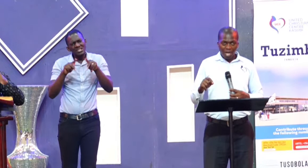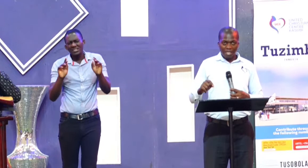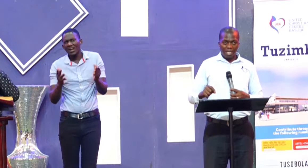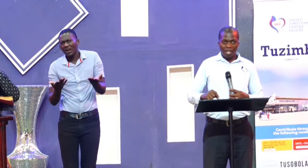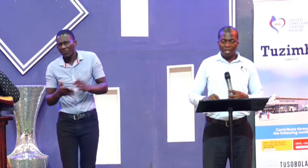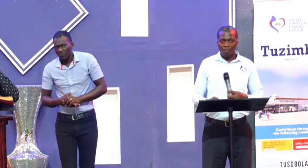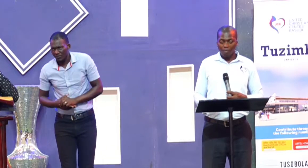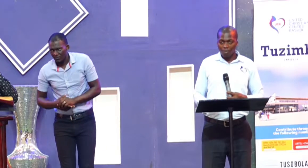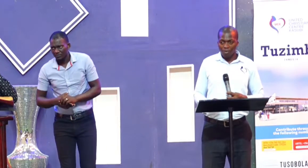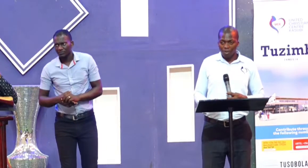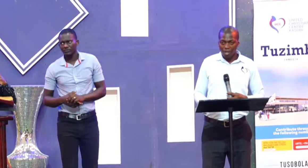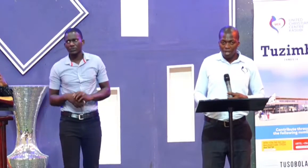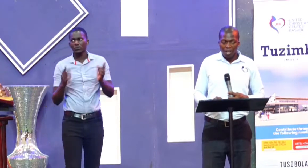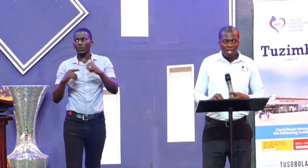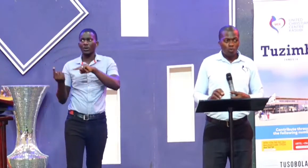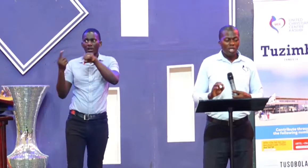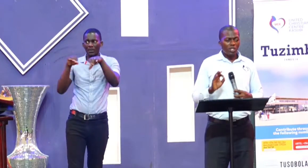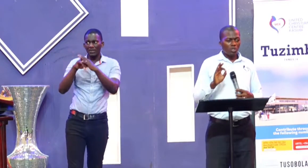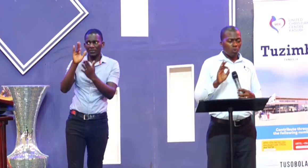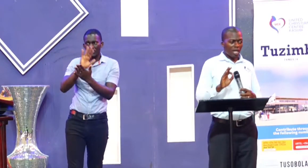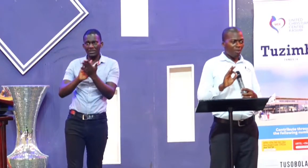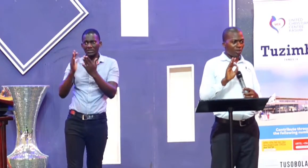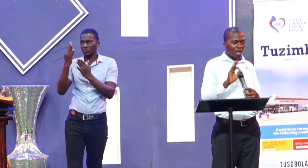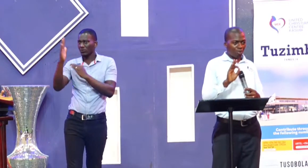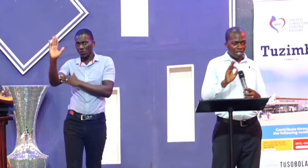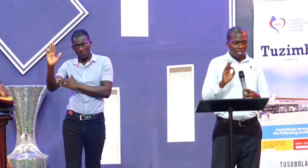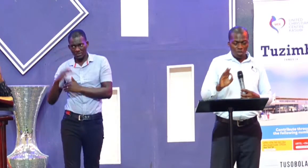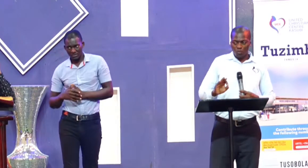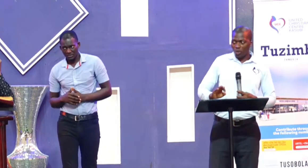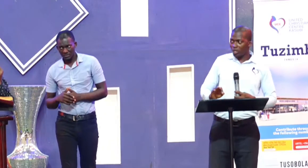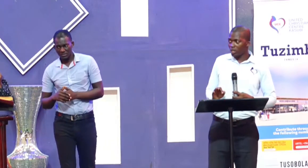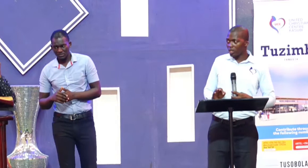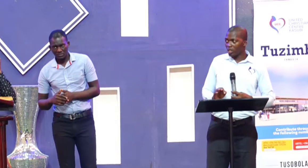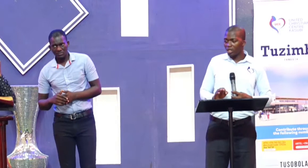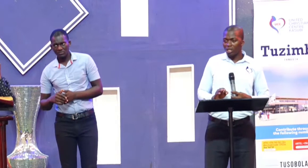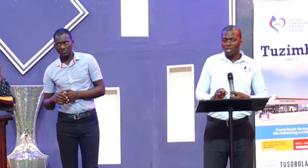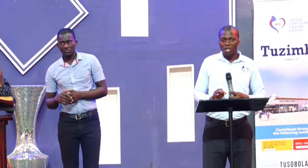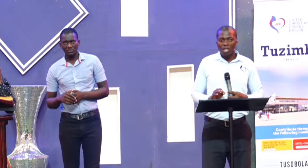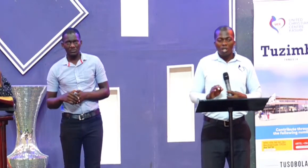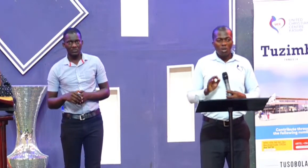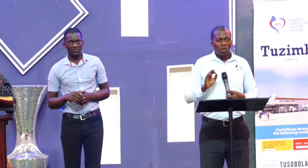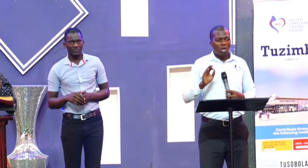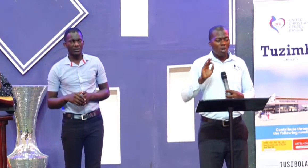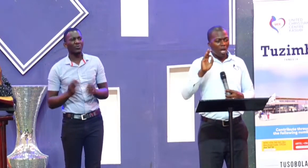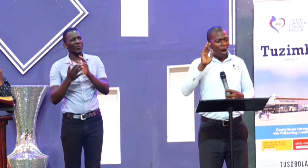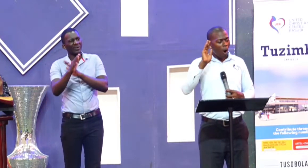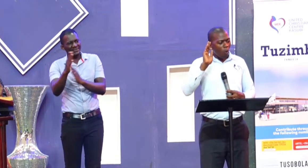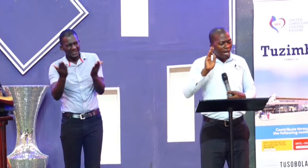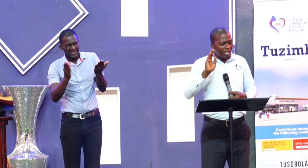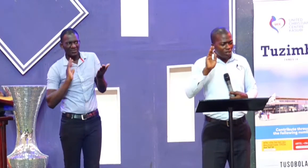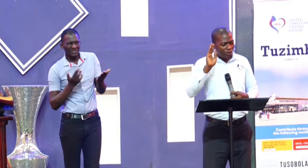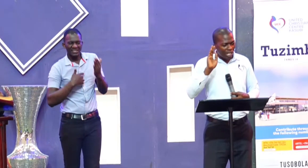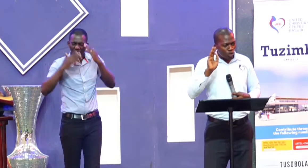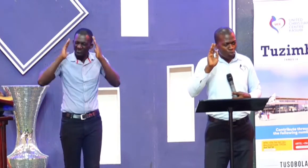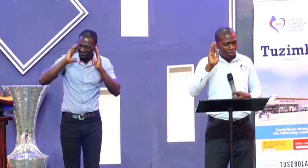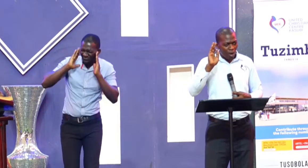started by saying that once we come into the presence of God, our work